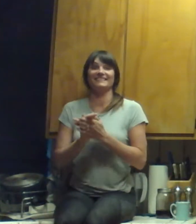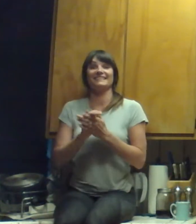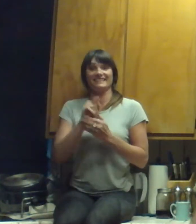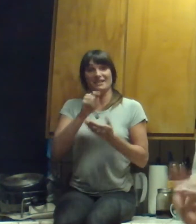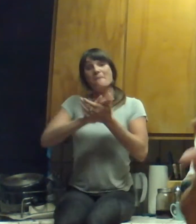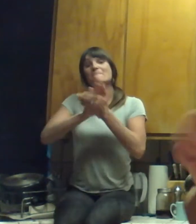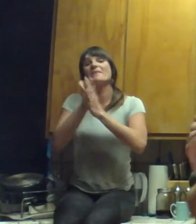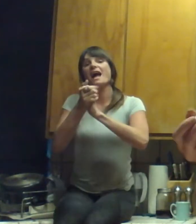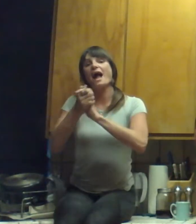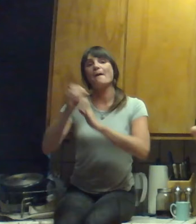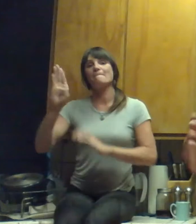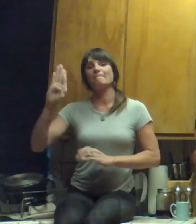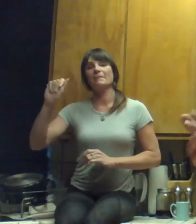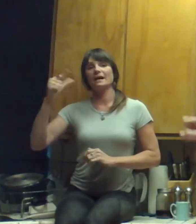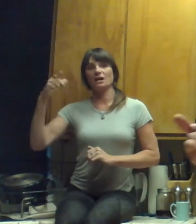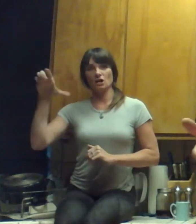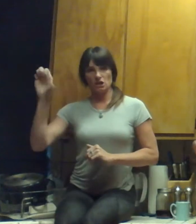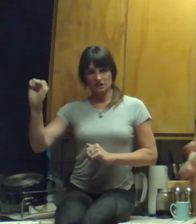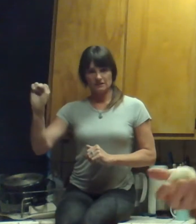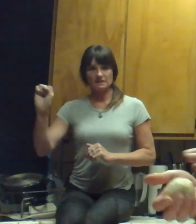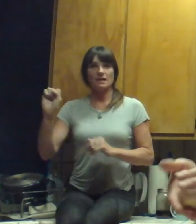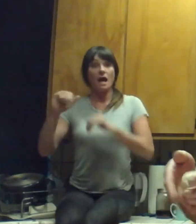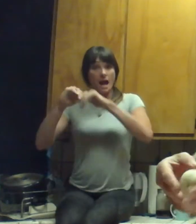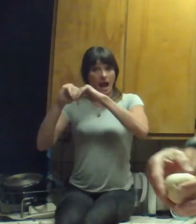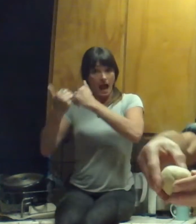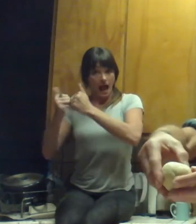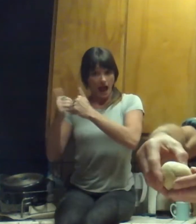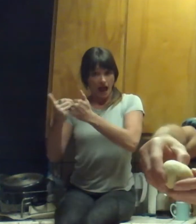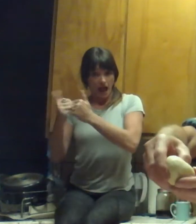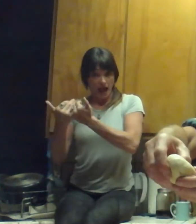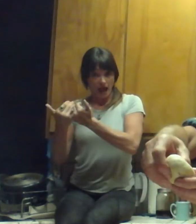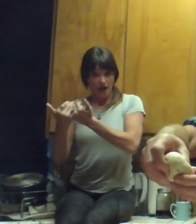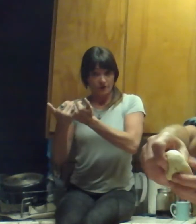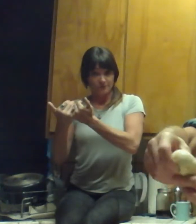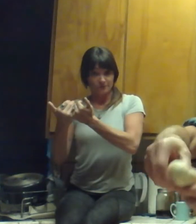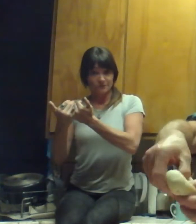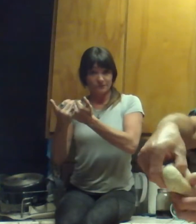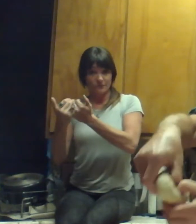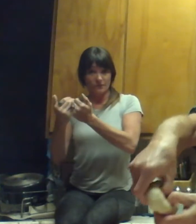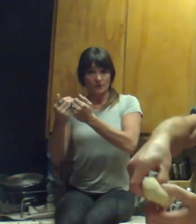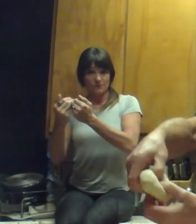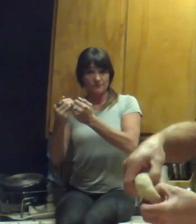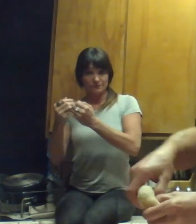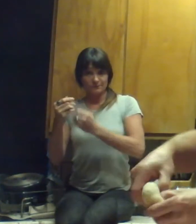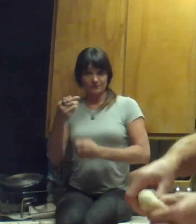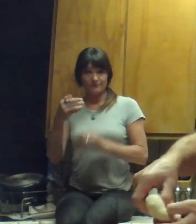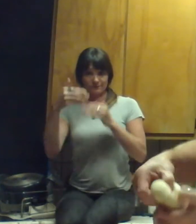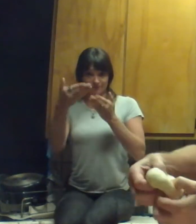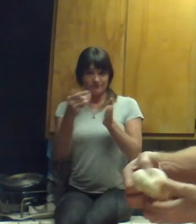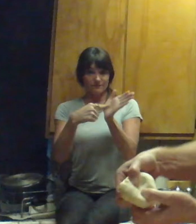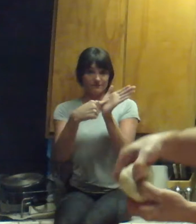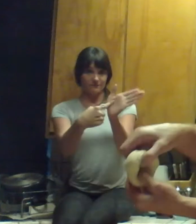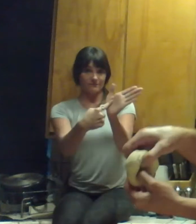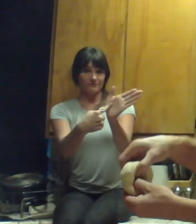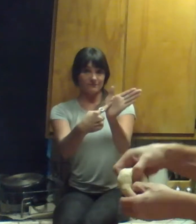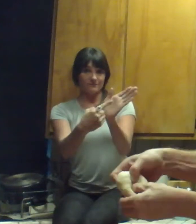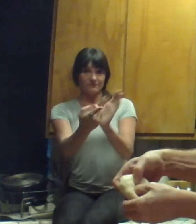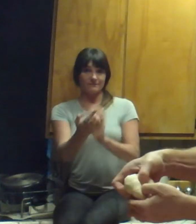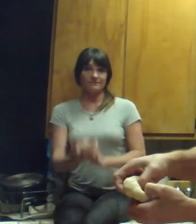way you do that is you get your little bagel ball, and you stick your thumb right in the middle of it.